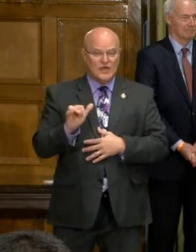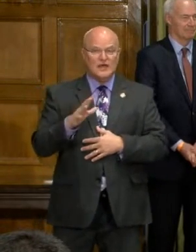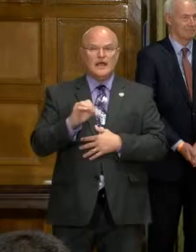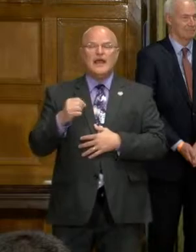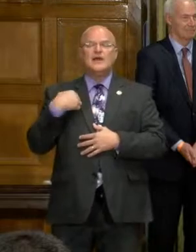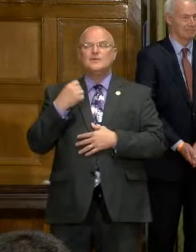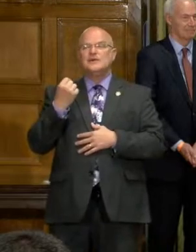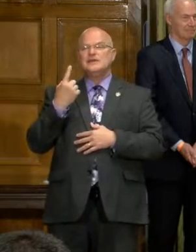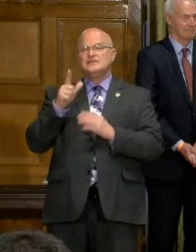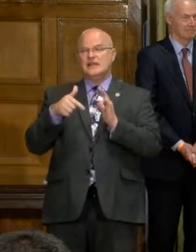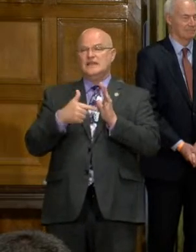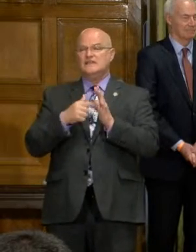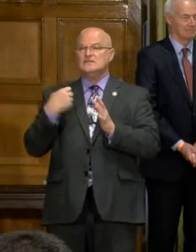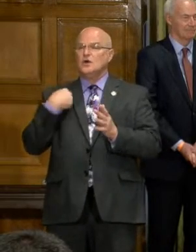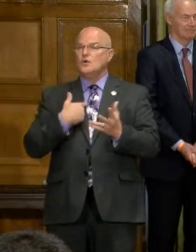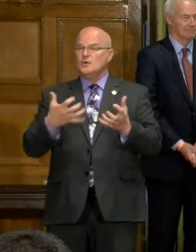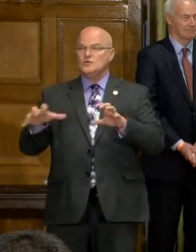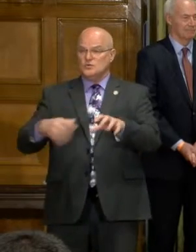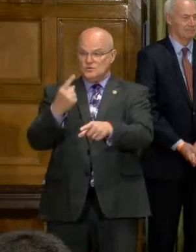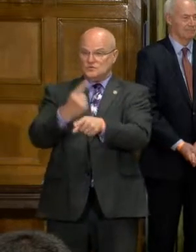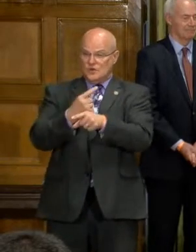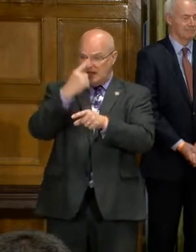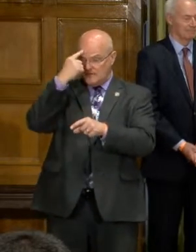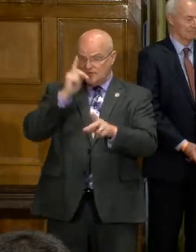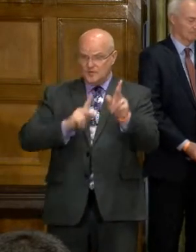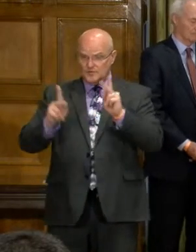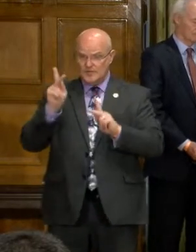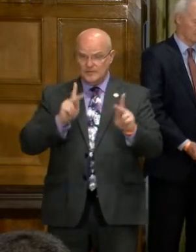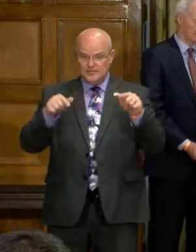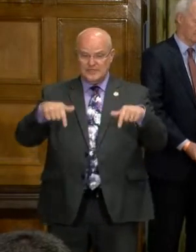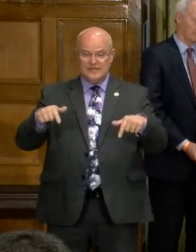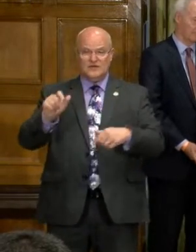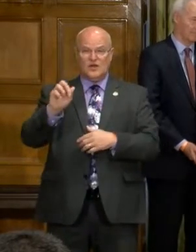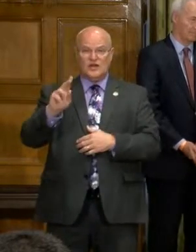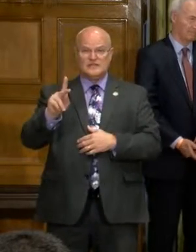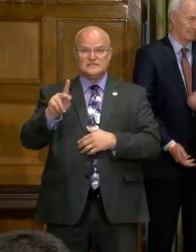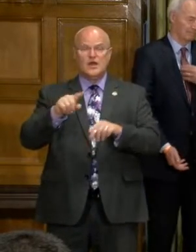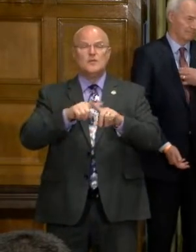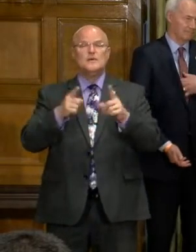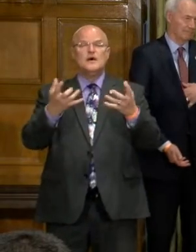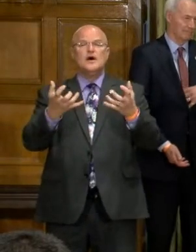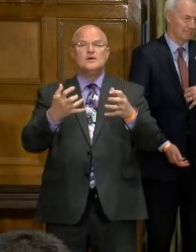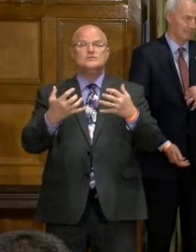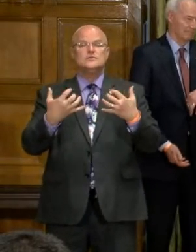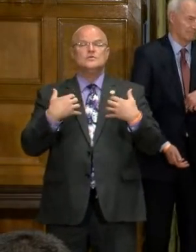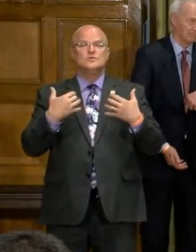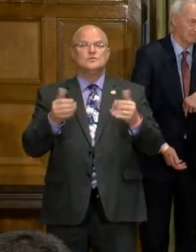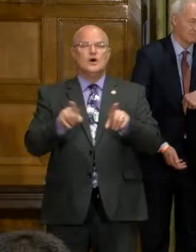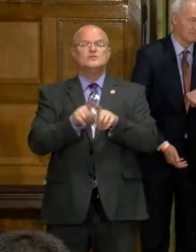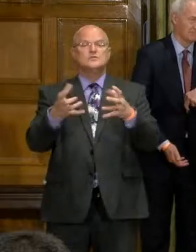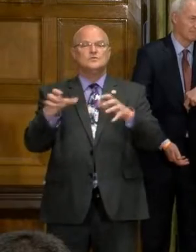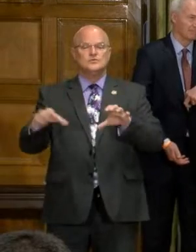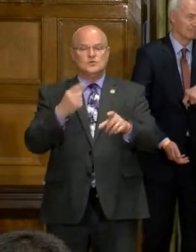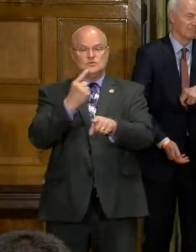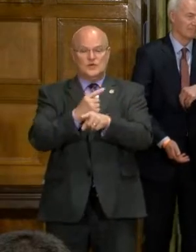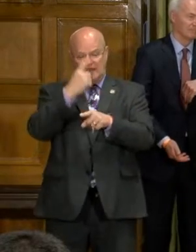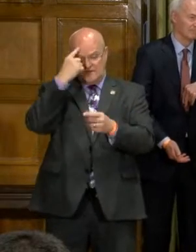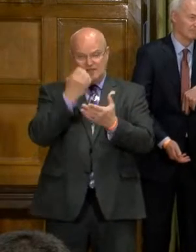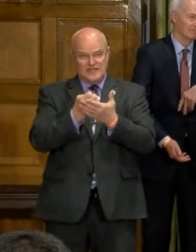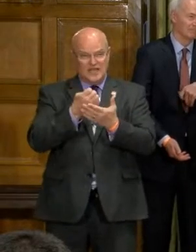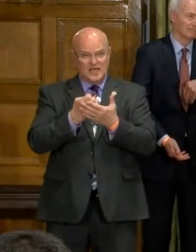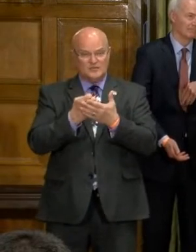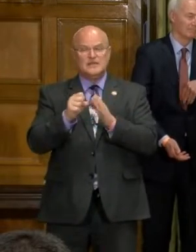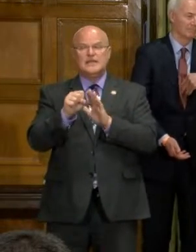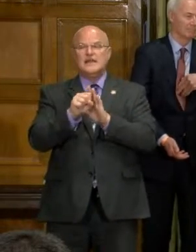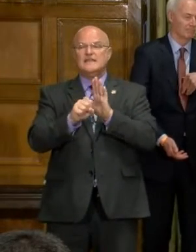we realize this. And so we want to do what's right for the public health of Arkansas, but we also want to do what's right for the economy and for workers in the